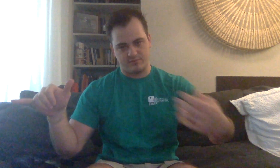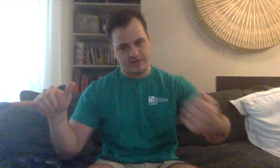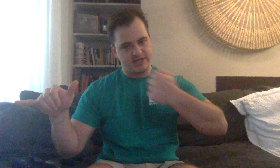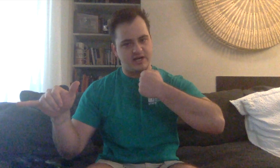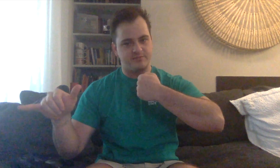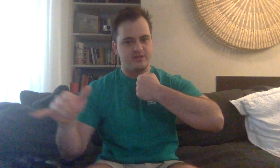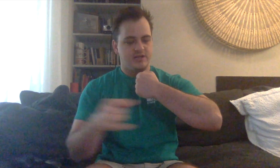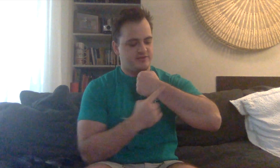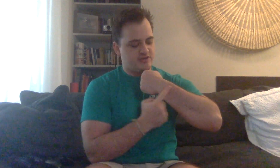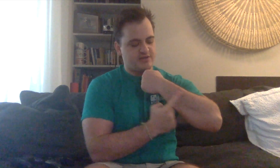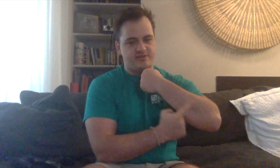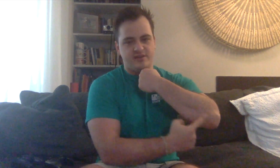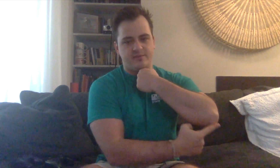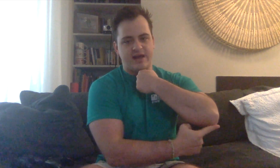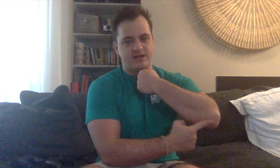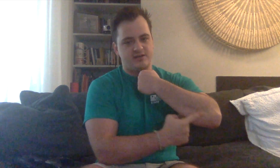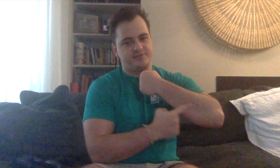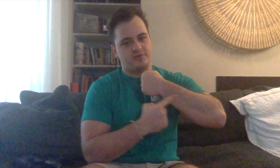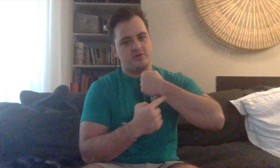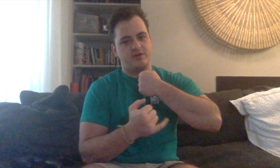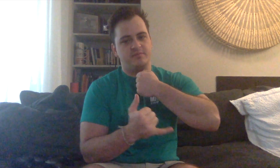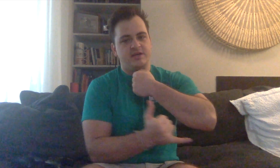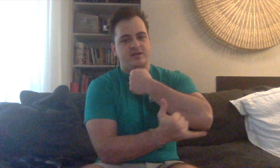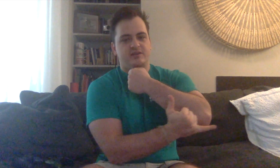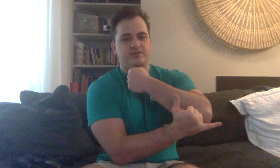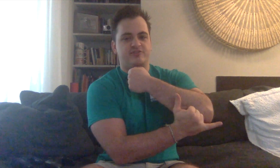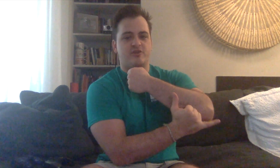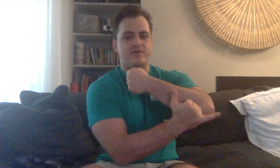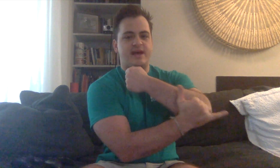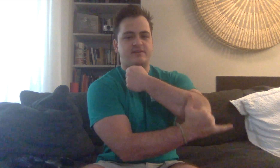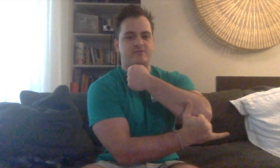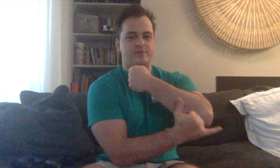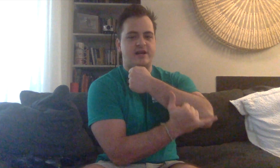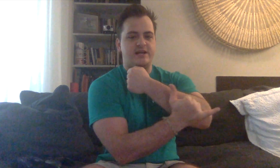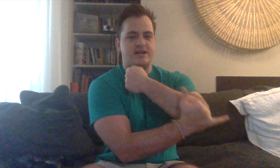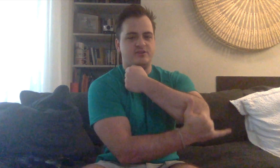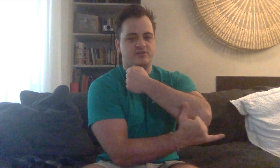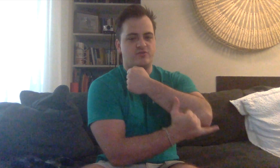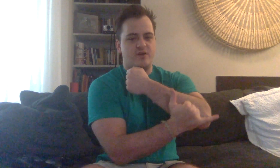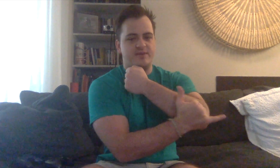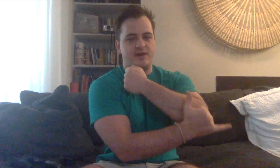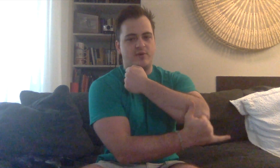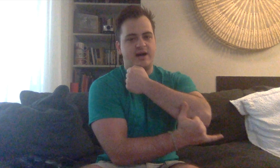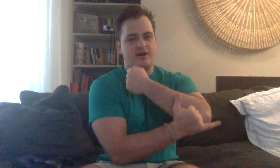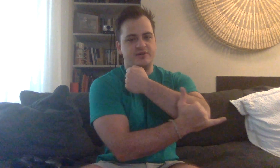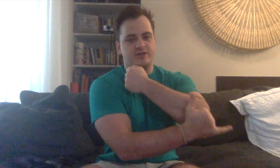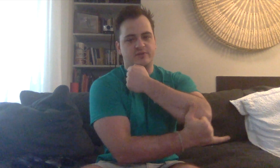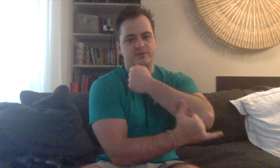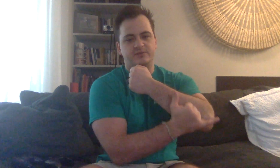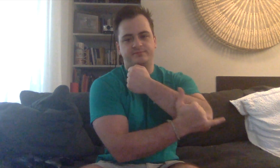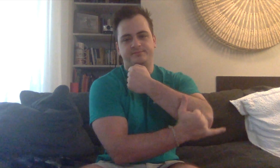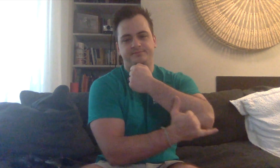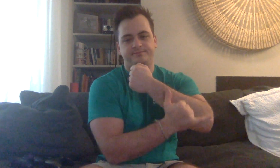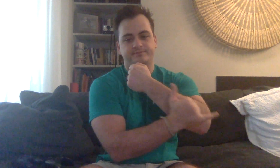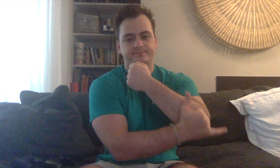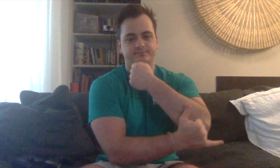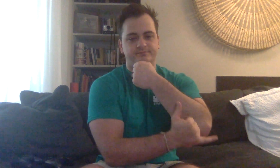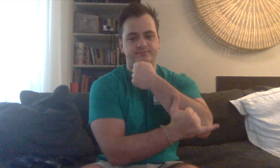bring it up so you can see the back of your forearm. You're showing that to everybody, and you're just rubbing that Y on your elbow.